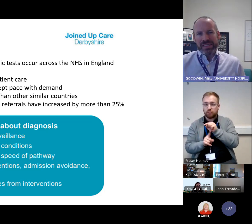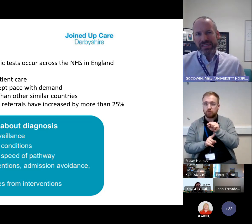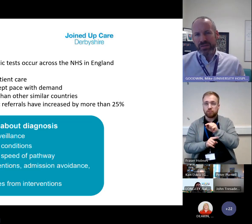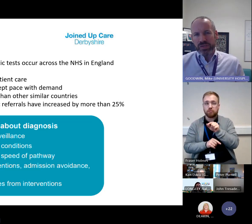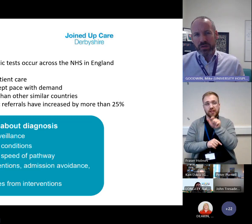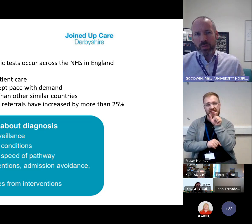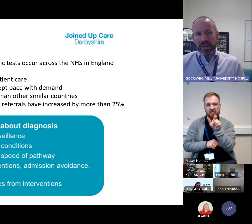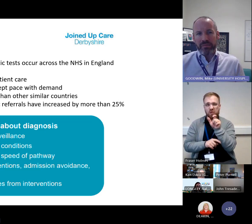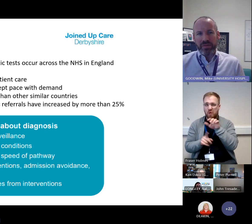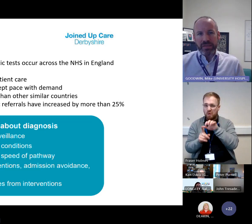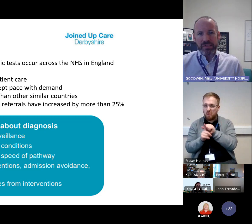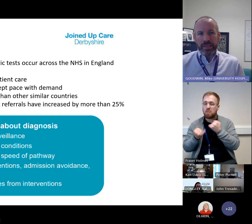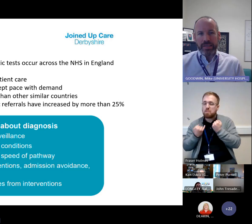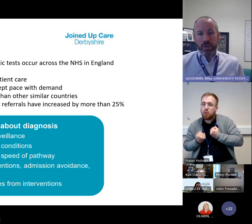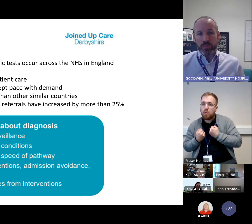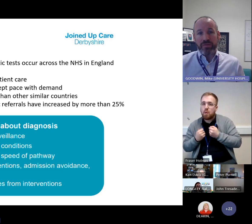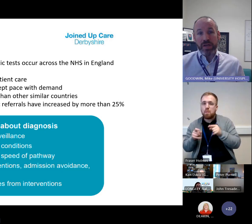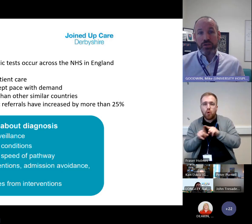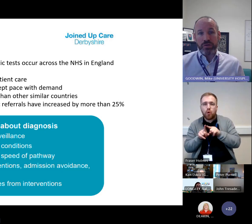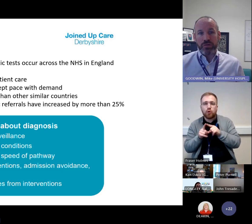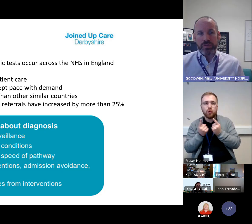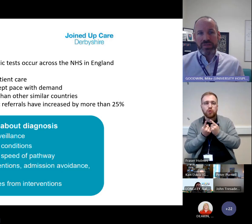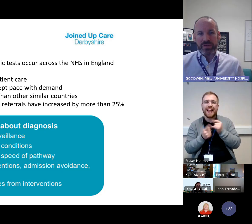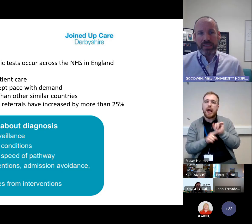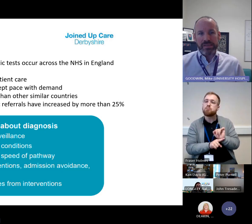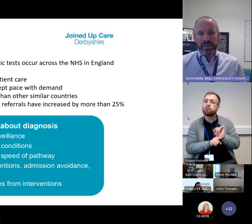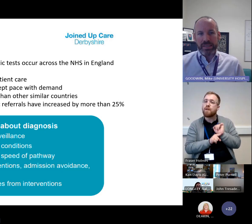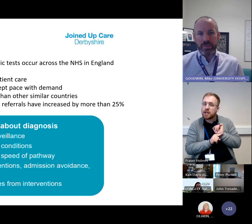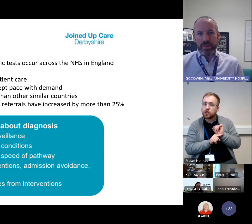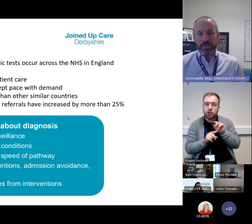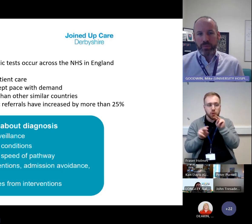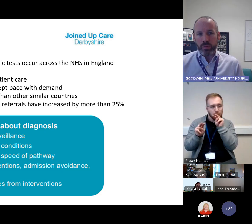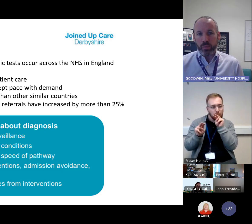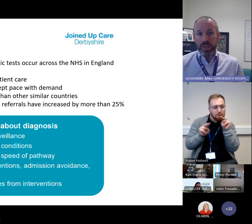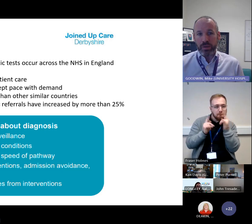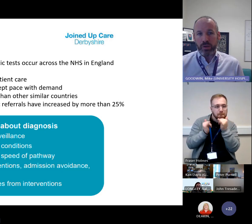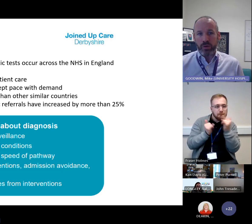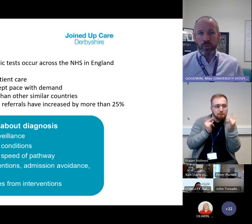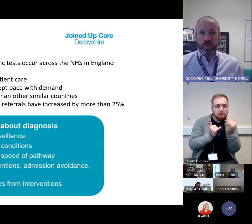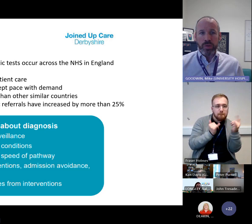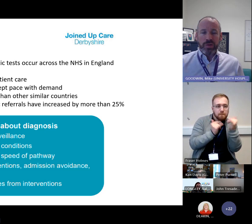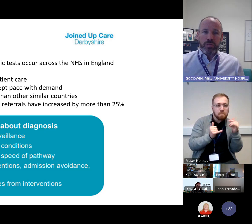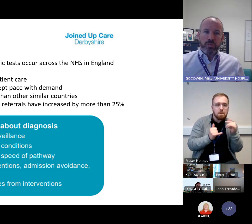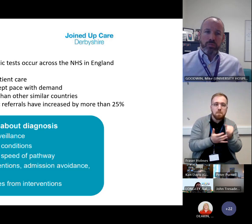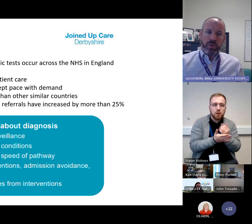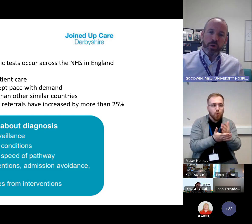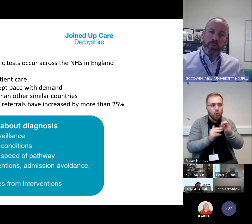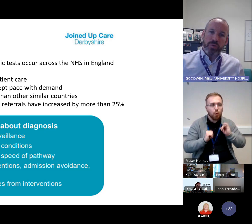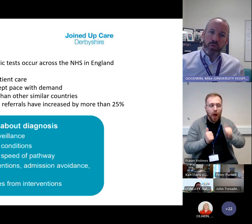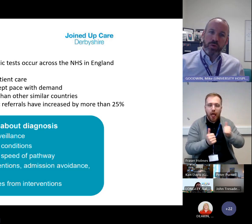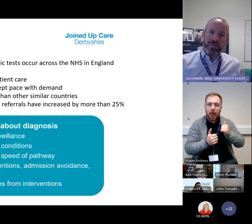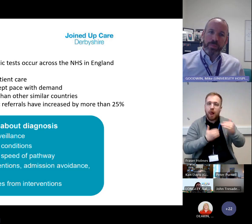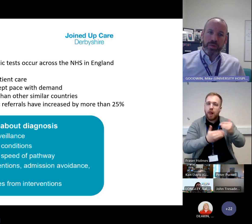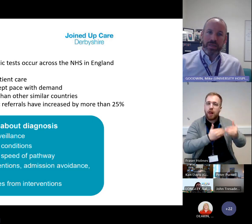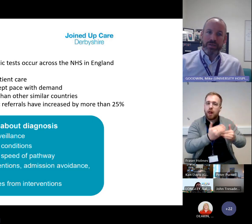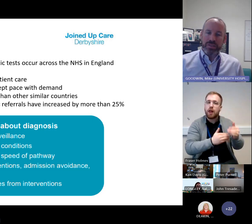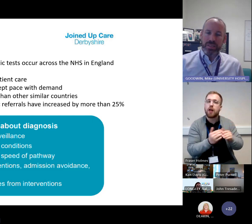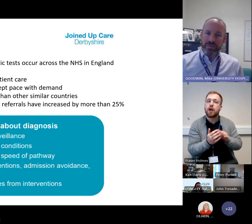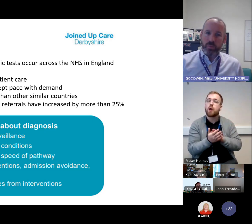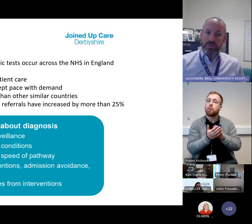of a disease. It's also about things like prevention through surveillance and keeping people well at home. We know that more